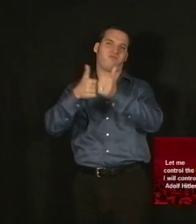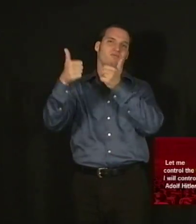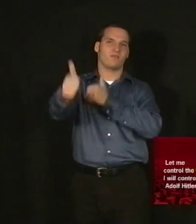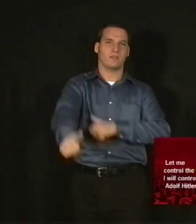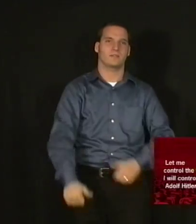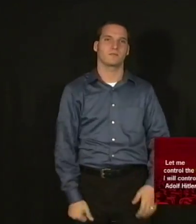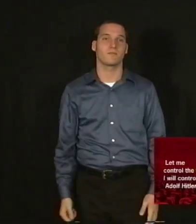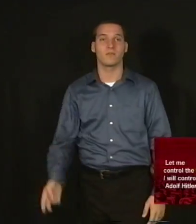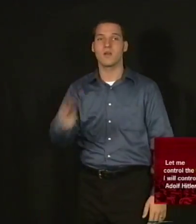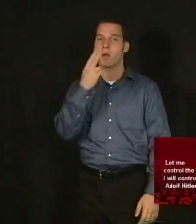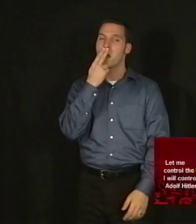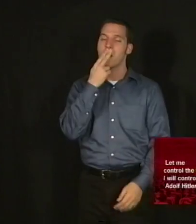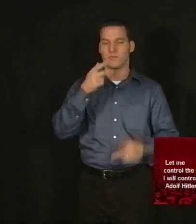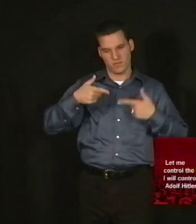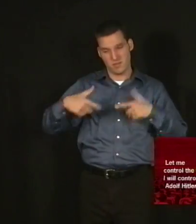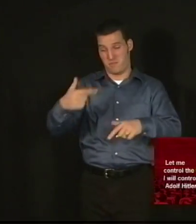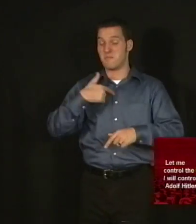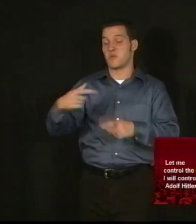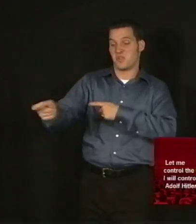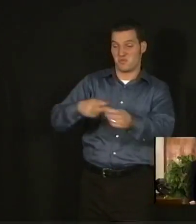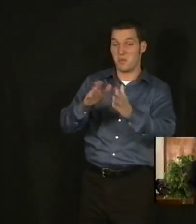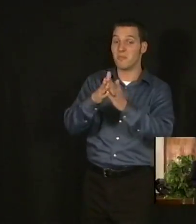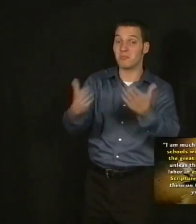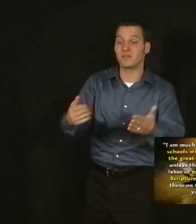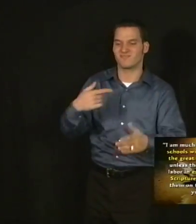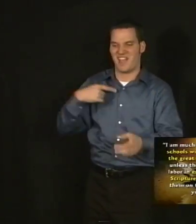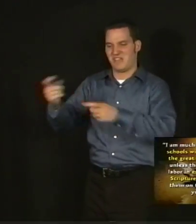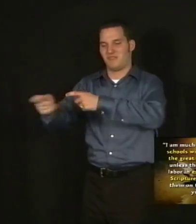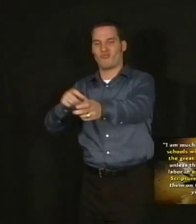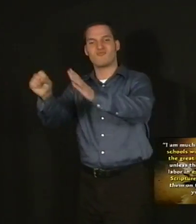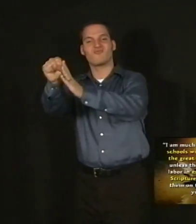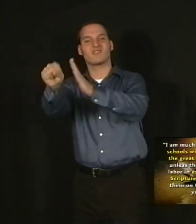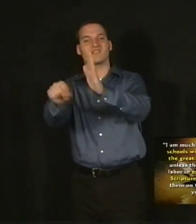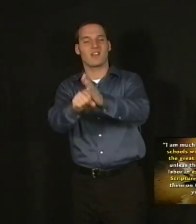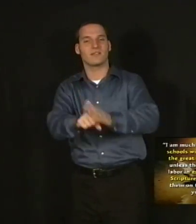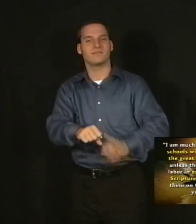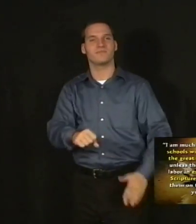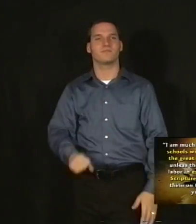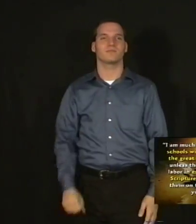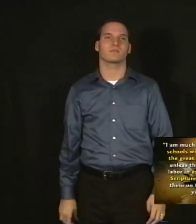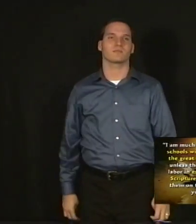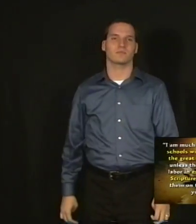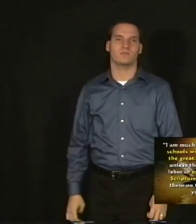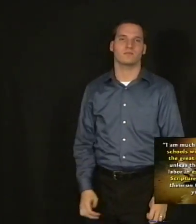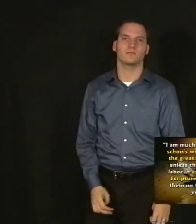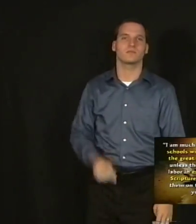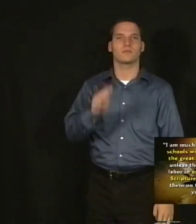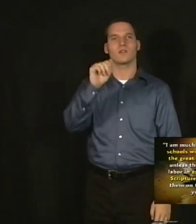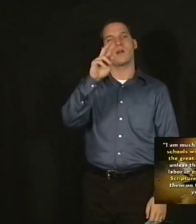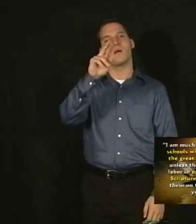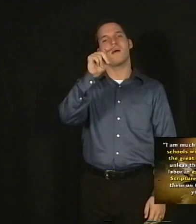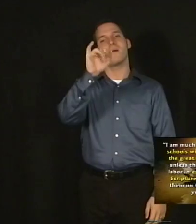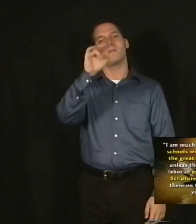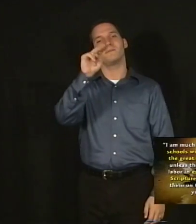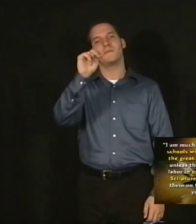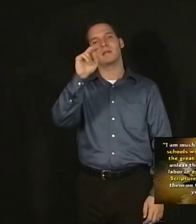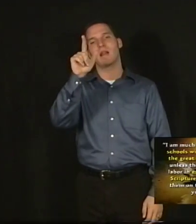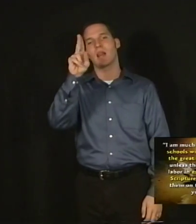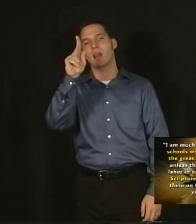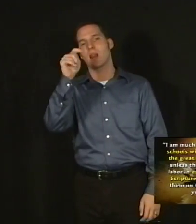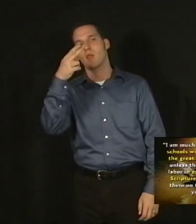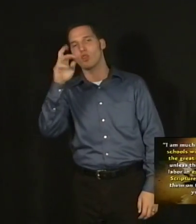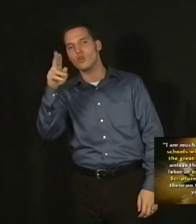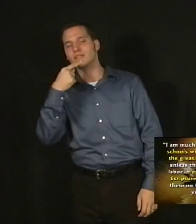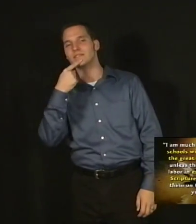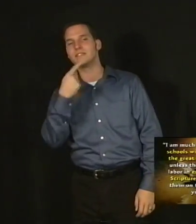said, you let me control the textbooks, I'll control the state. Martin Luther said, I am much afraid that the schools will prove to be the great gates to